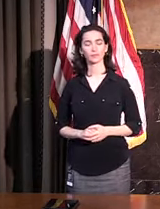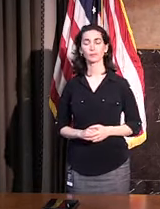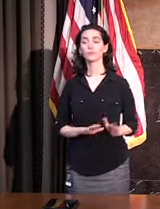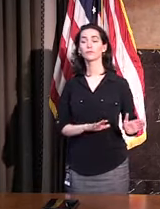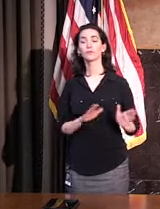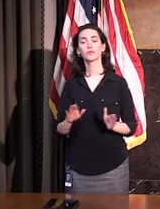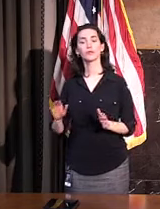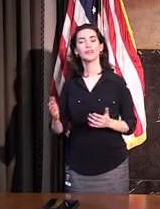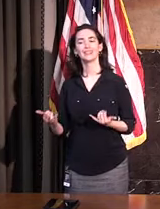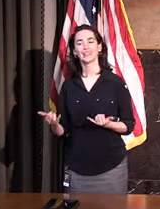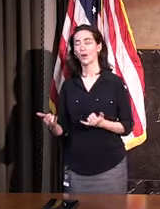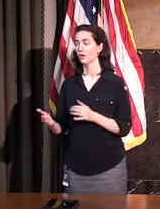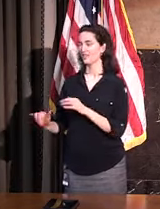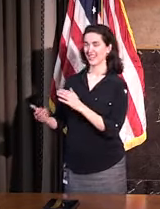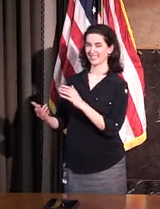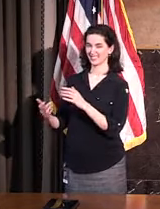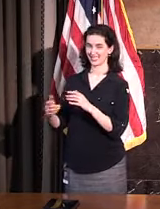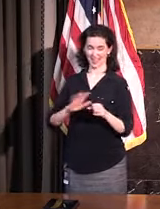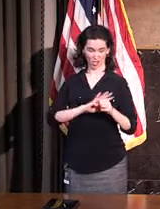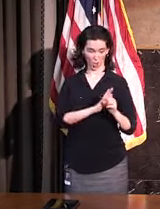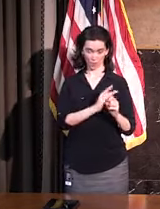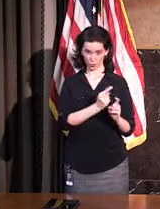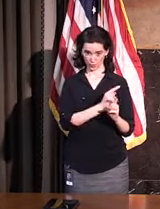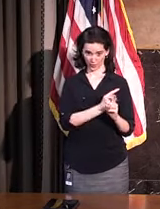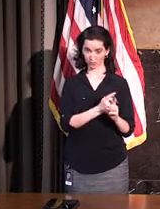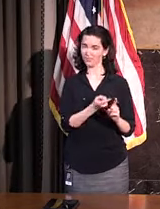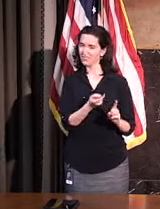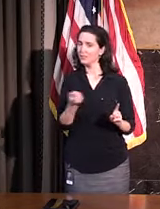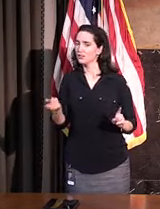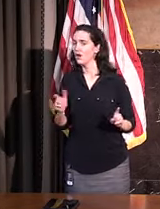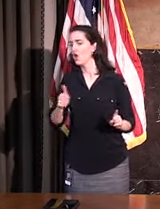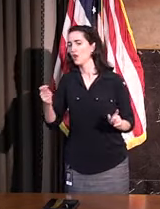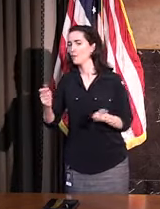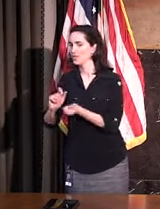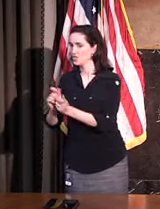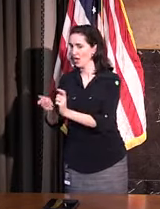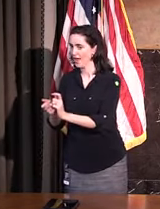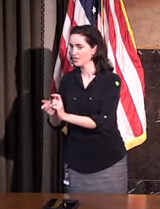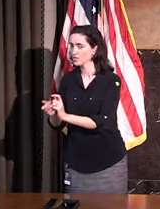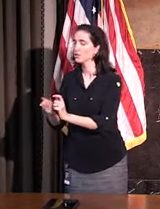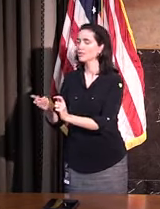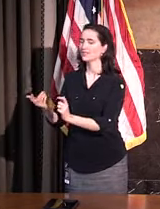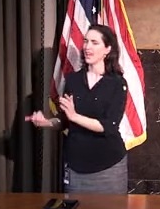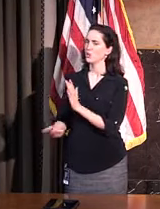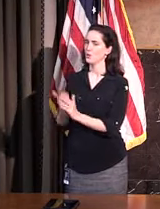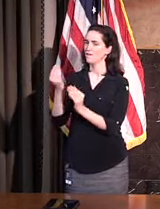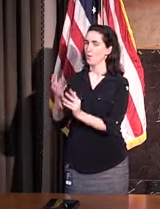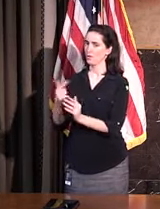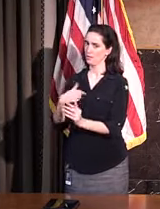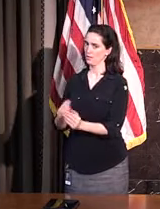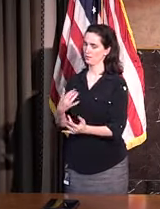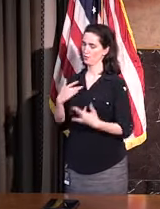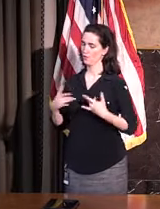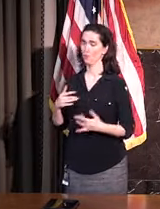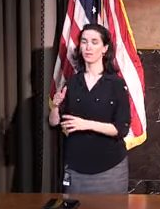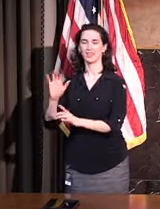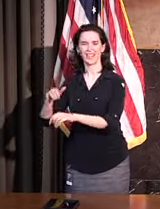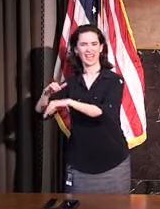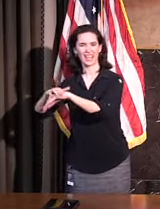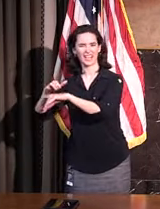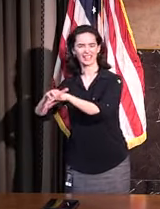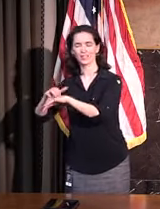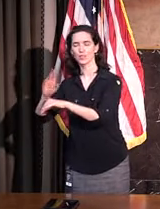the variants, which continue to give me great concern. For the B.1.1.7 variant, which is the